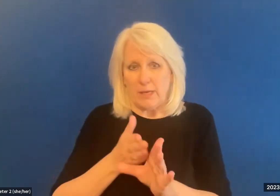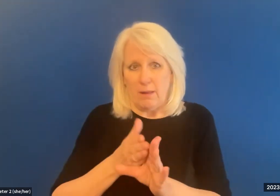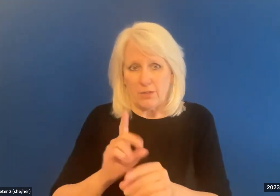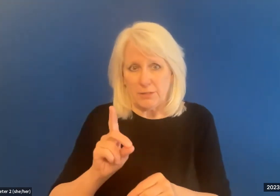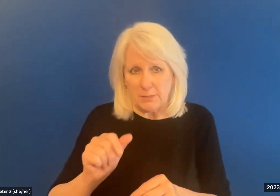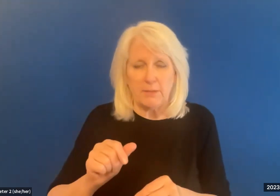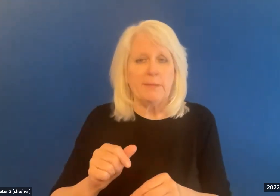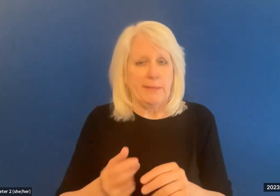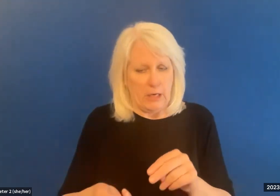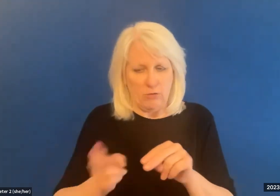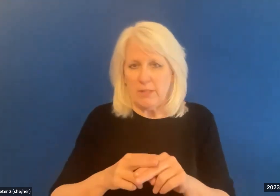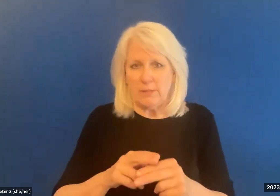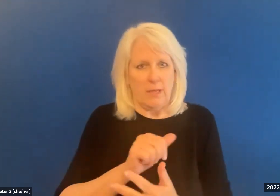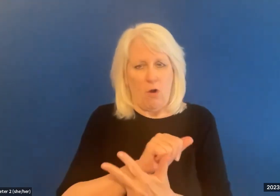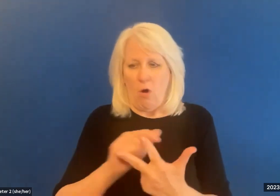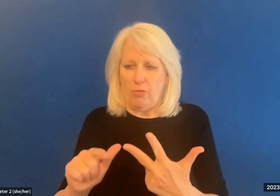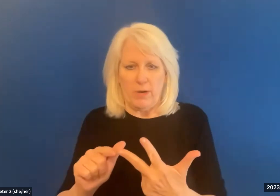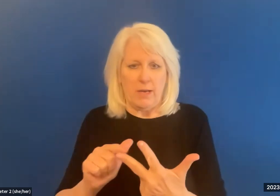statistically increased across all three waves.